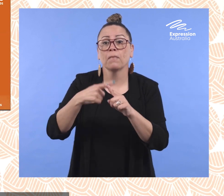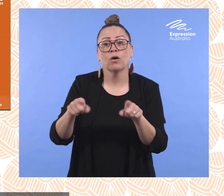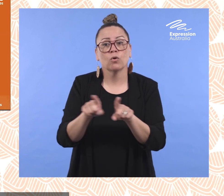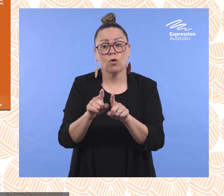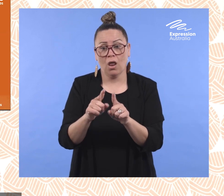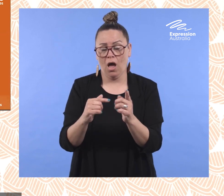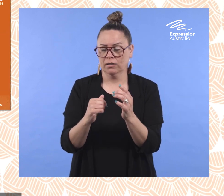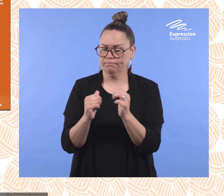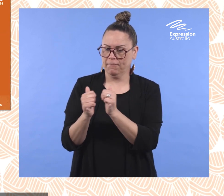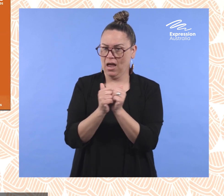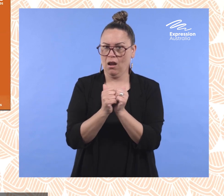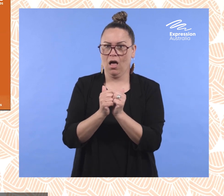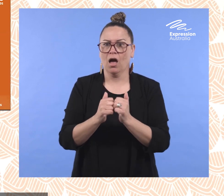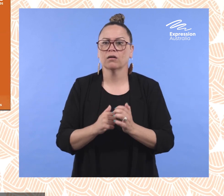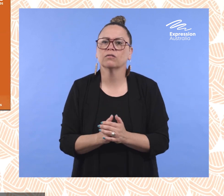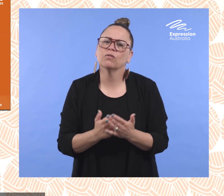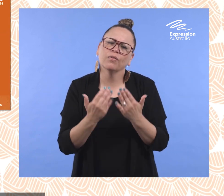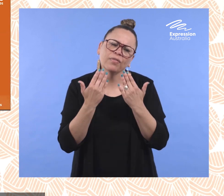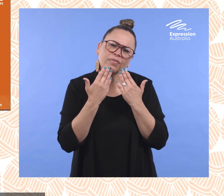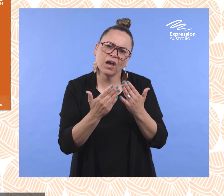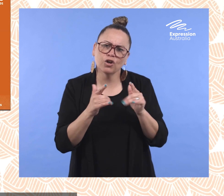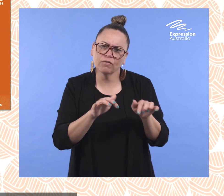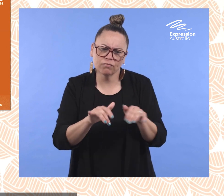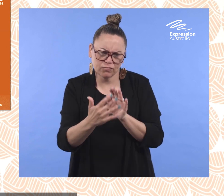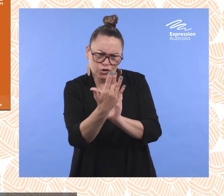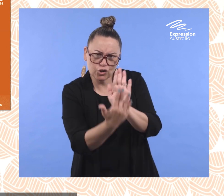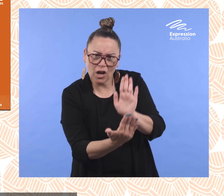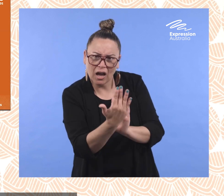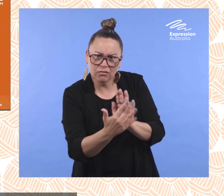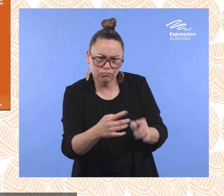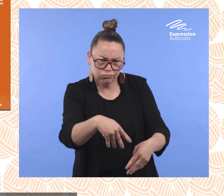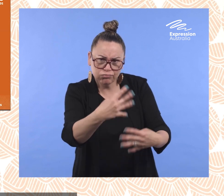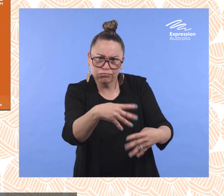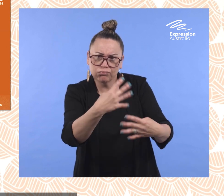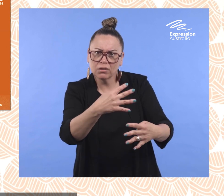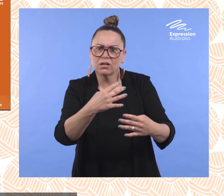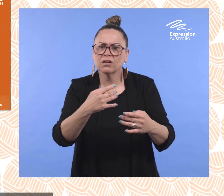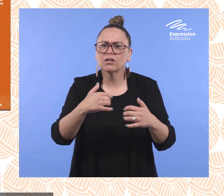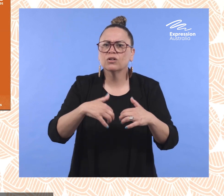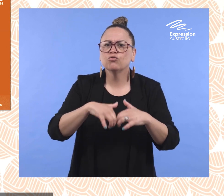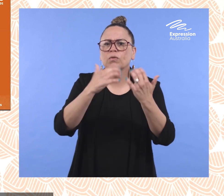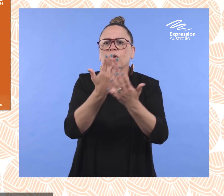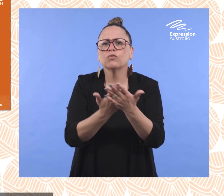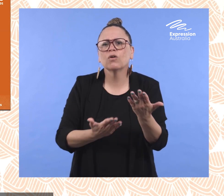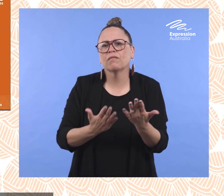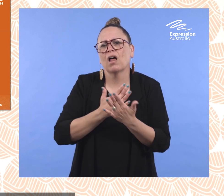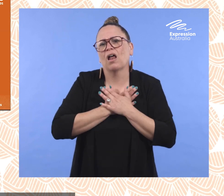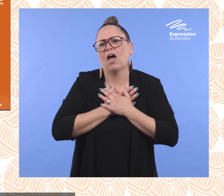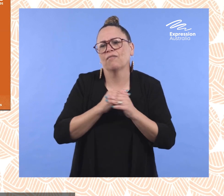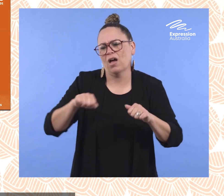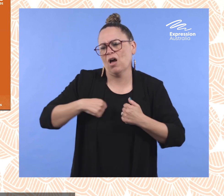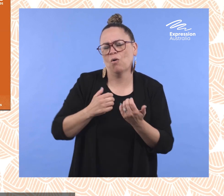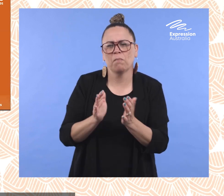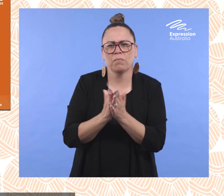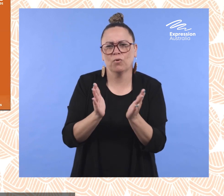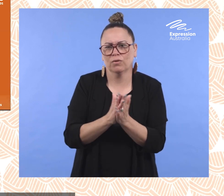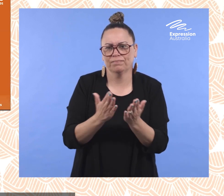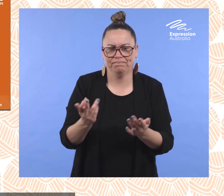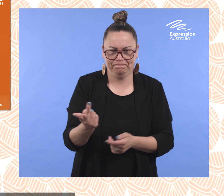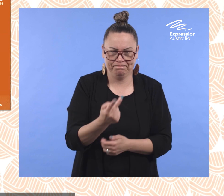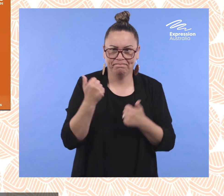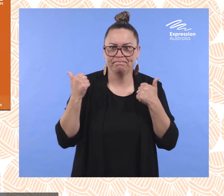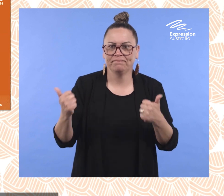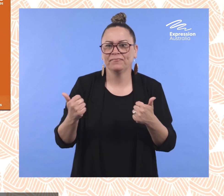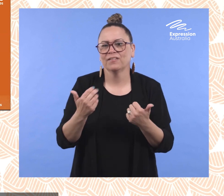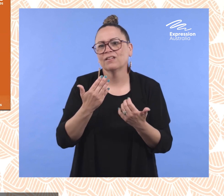Aunty Munya's reading. Oh no, thank you, Melissa, for the comment on the Journey into Dreamtime. She loved the book. So beautiful.